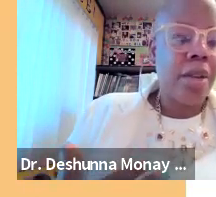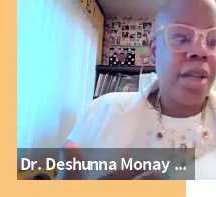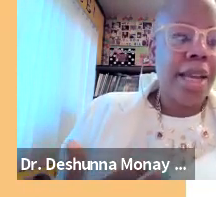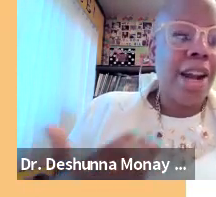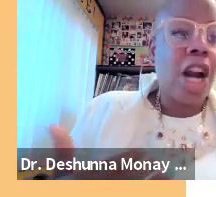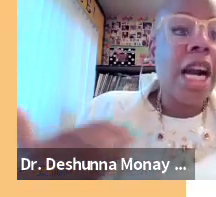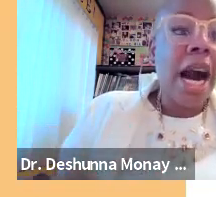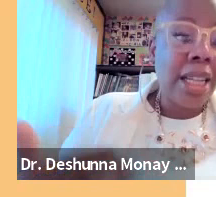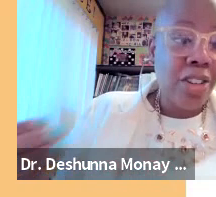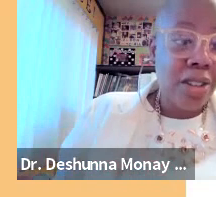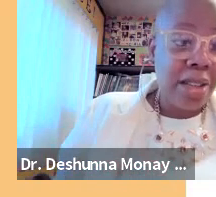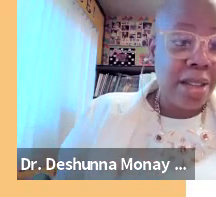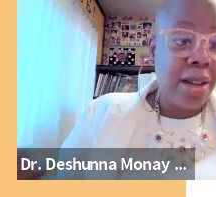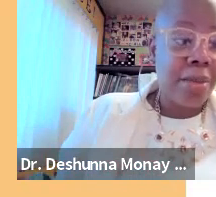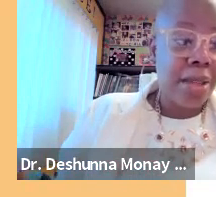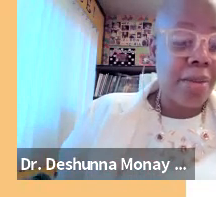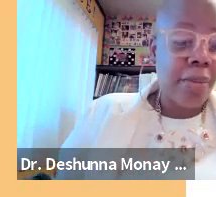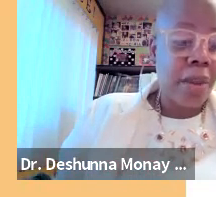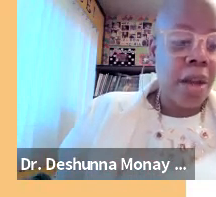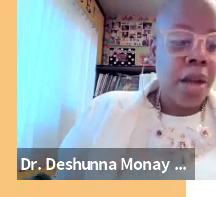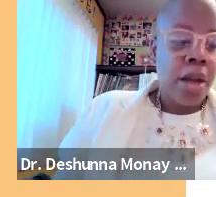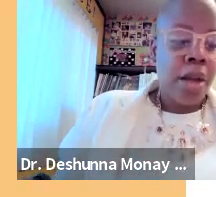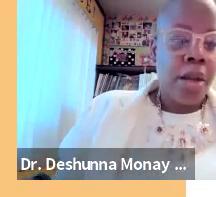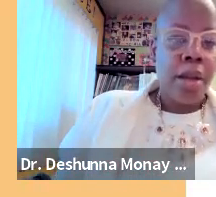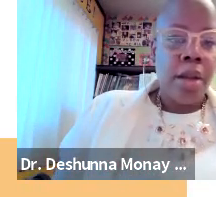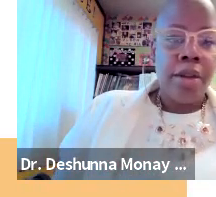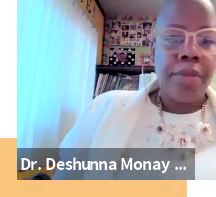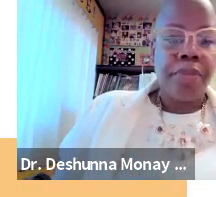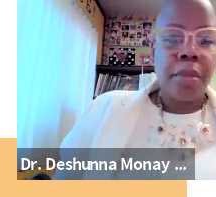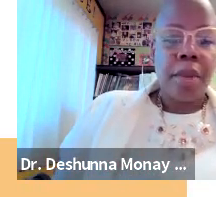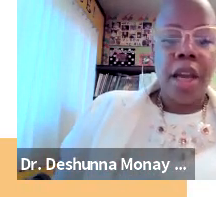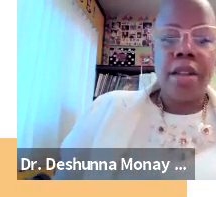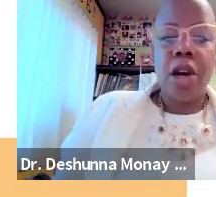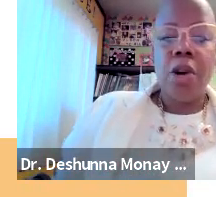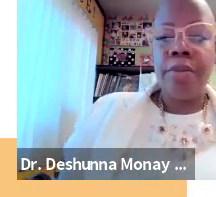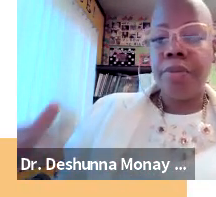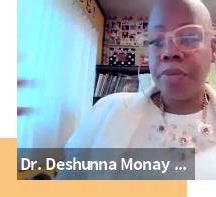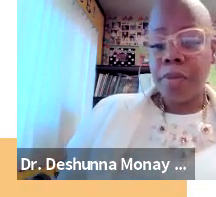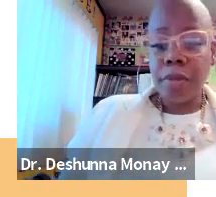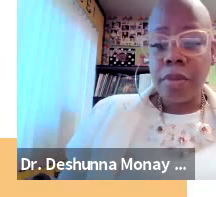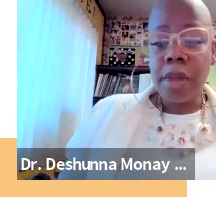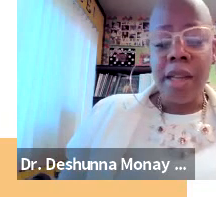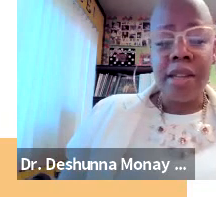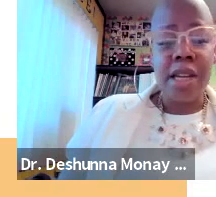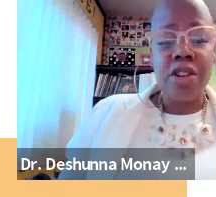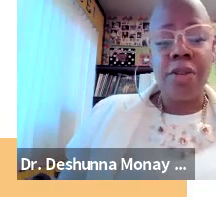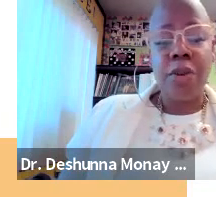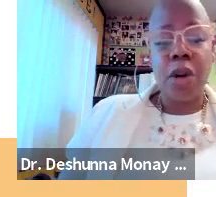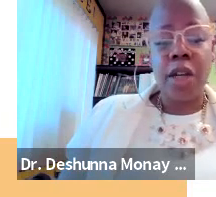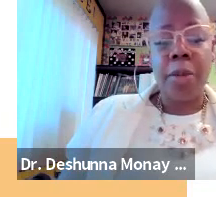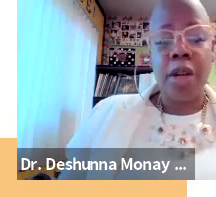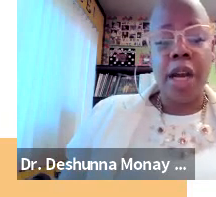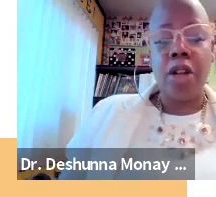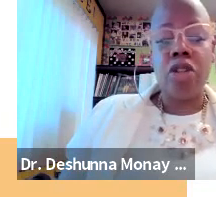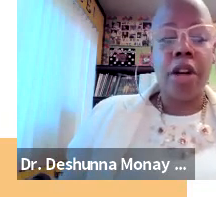outcomes in our college systems. And so the Center